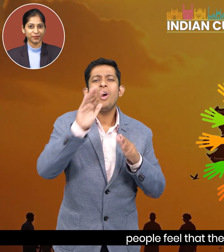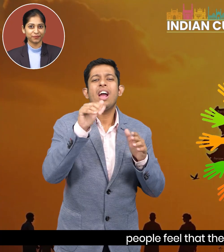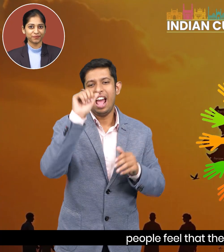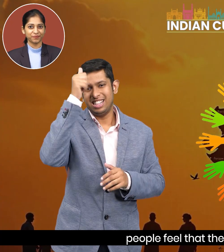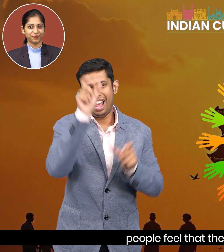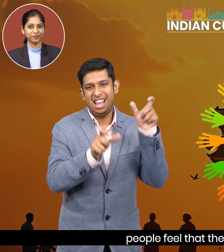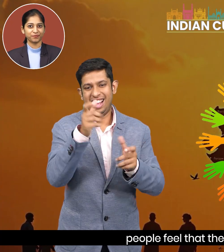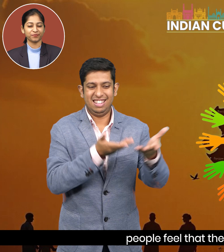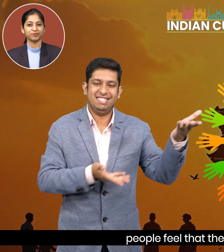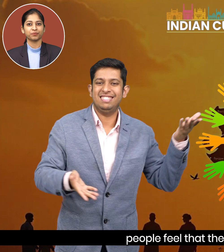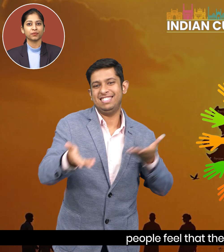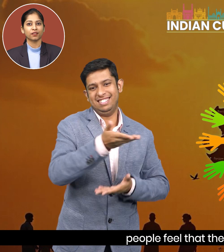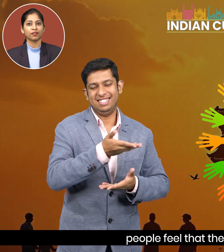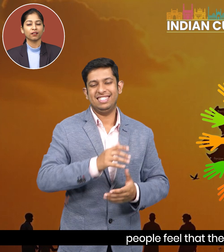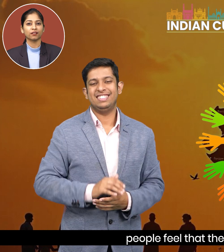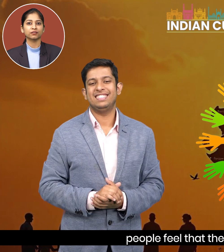Indians.